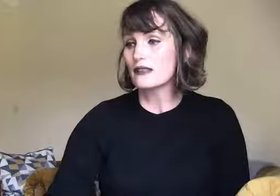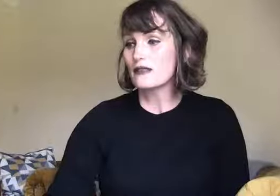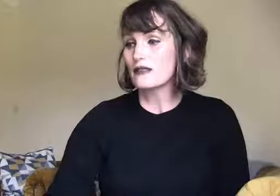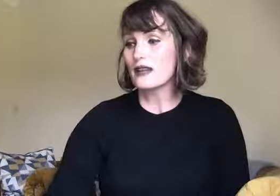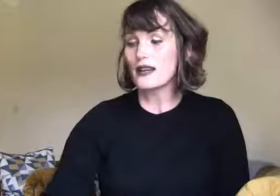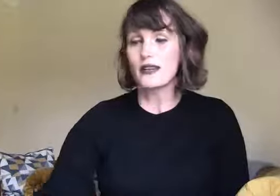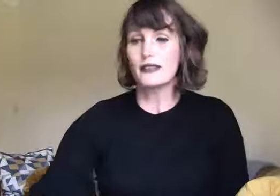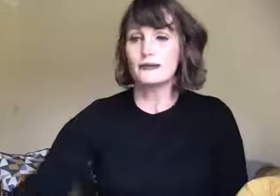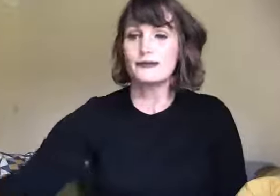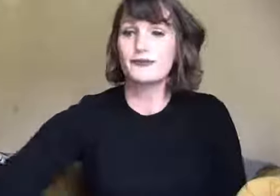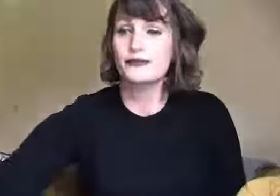Okay.